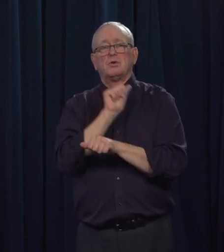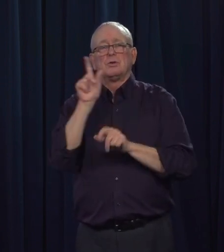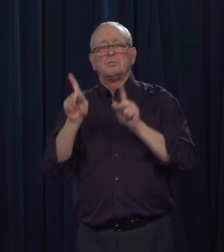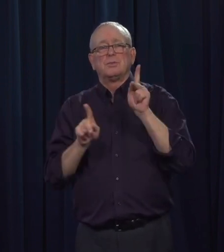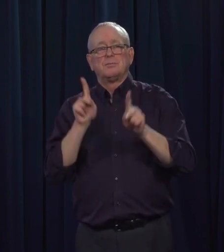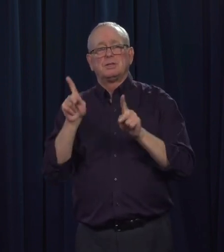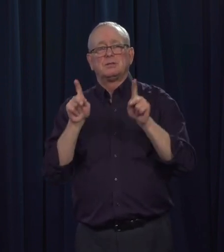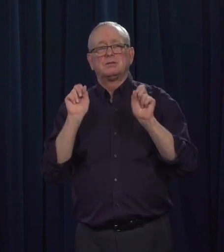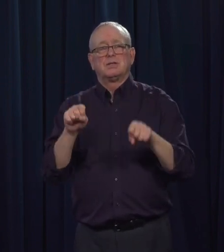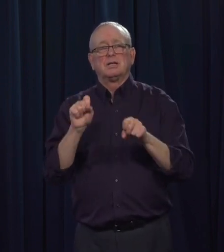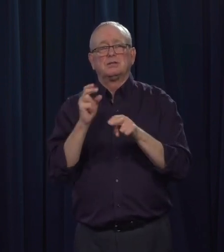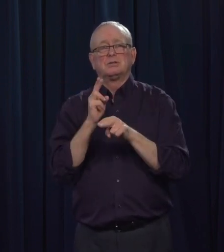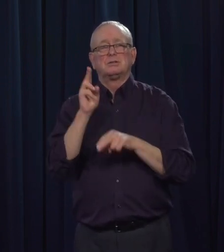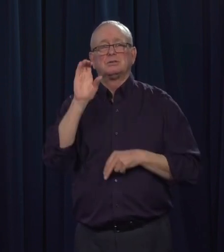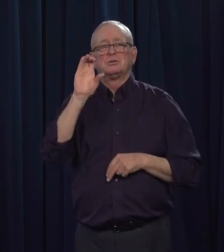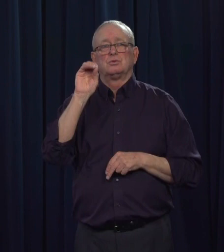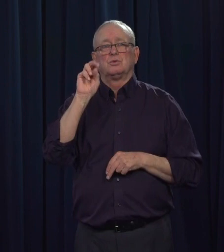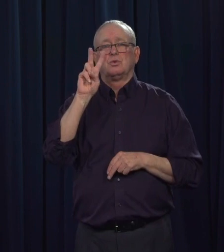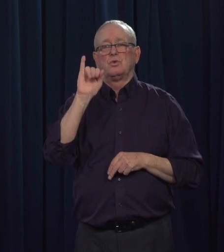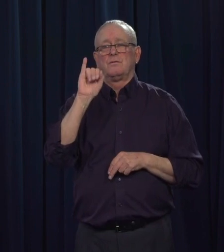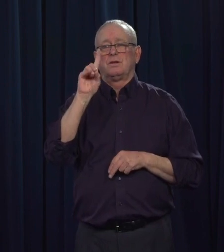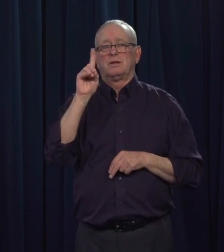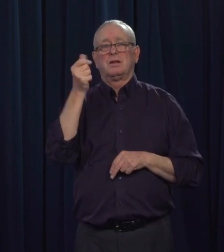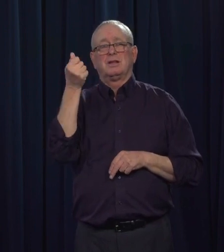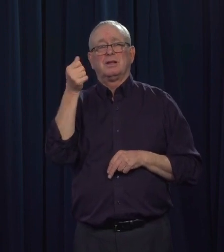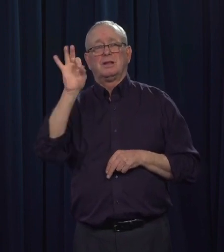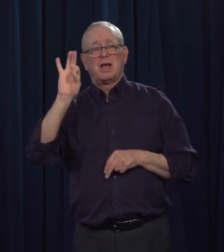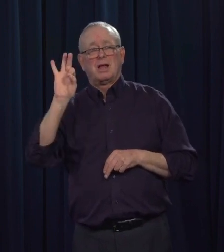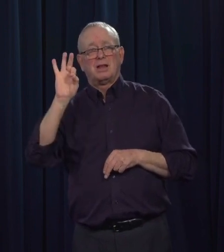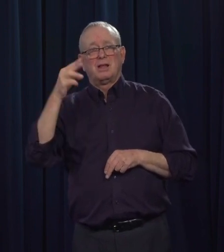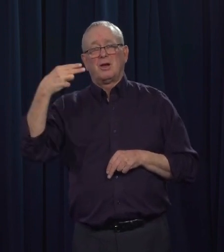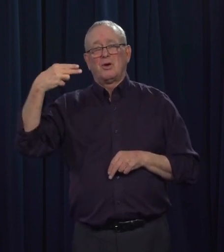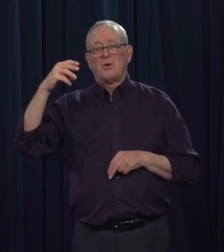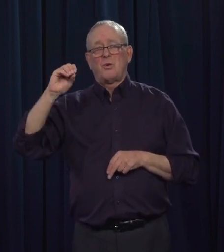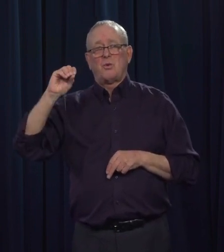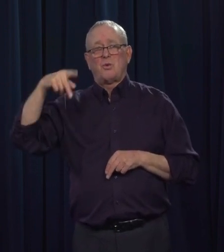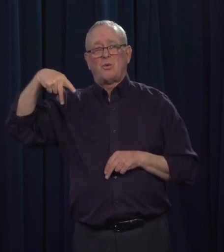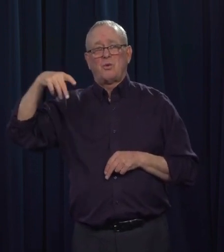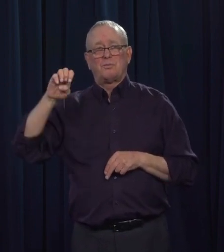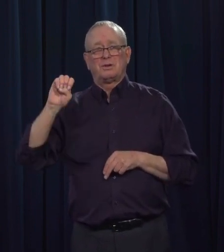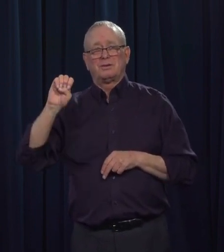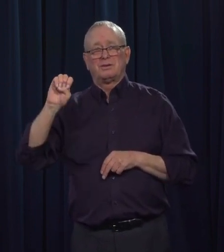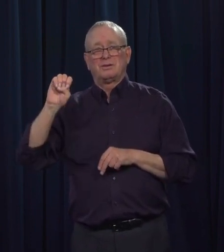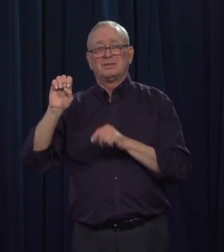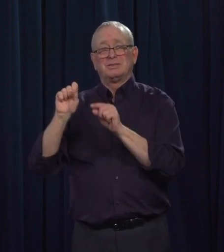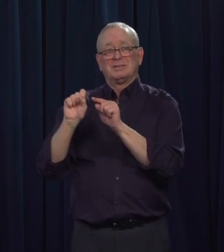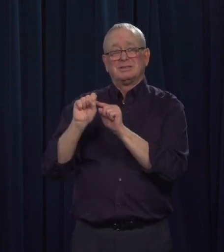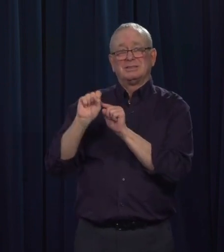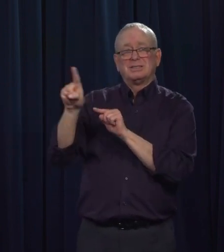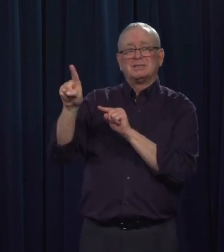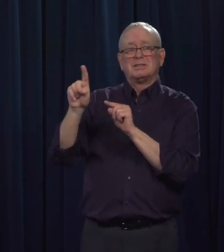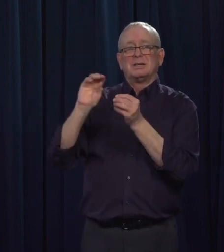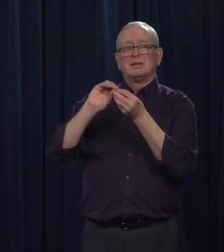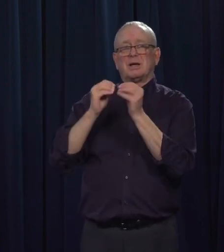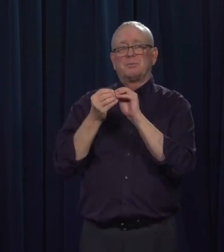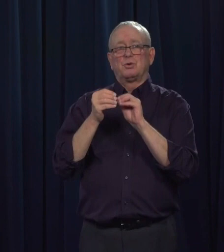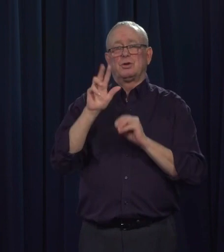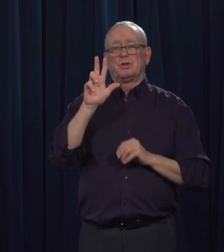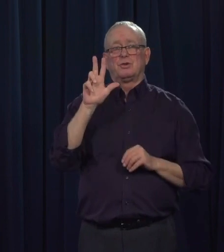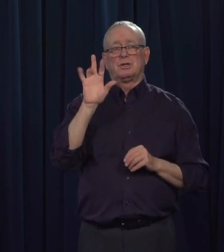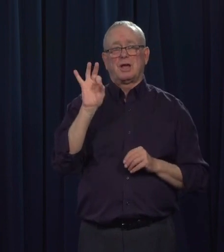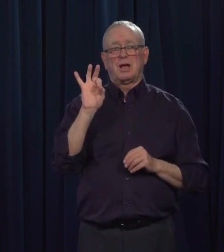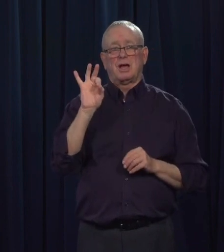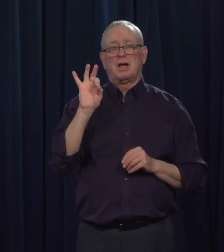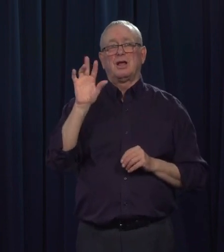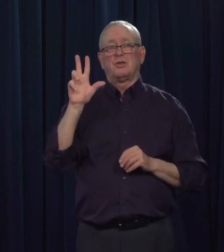393939 to subscribe. In return, they'll receive daily text messages on healthy thinking or actions to help manage their